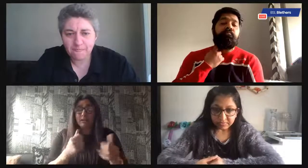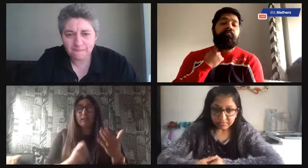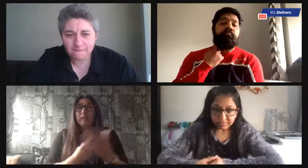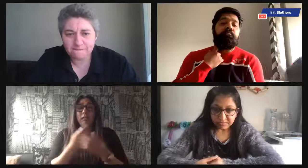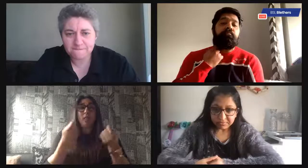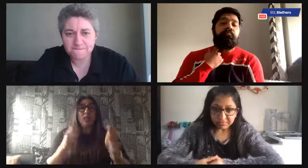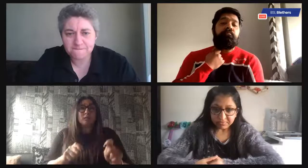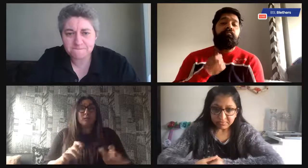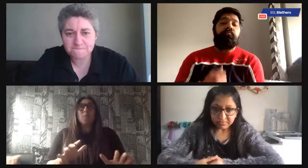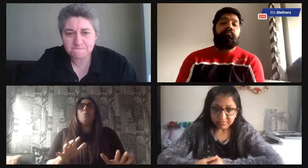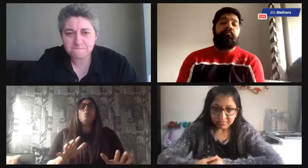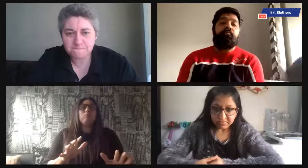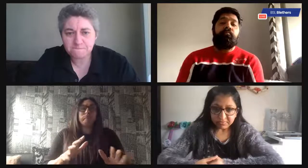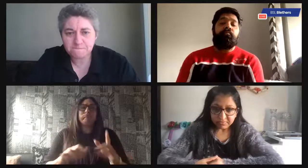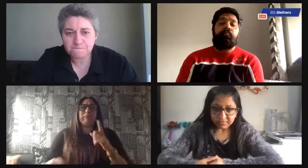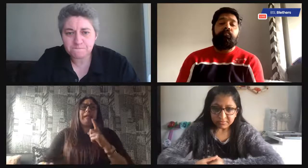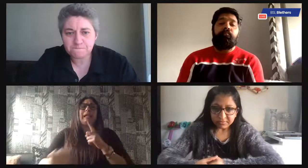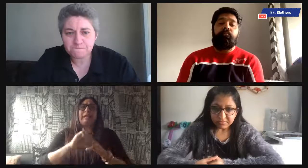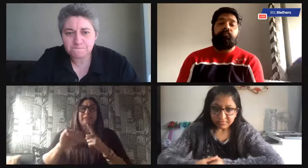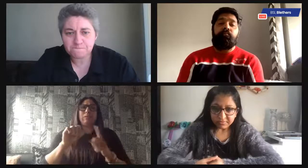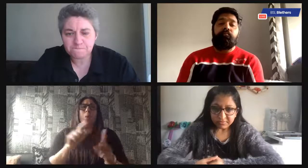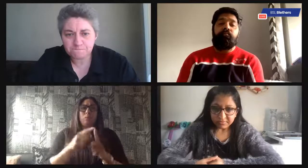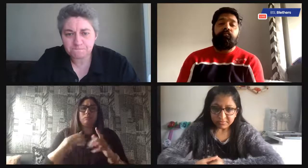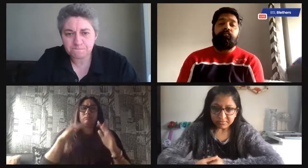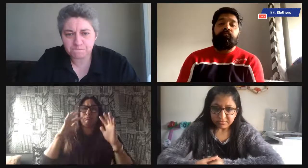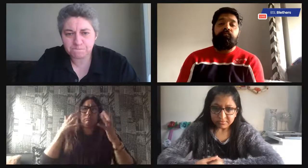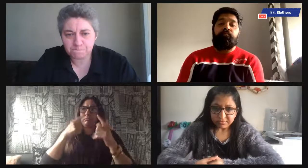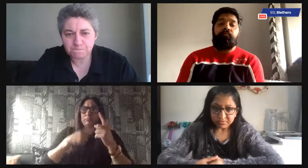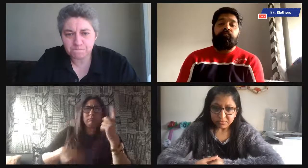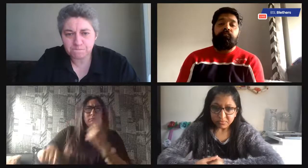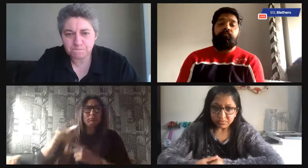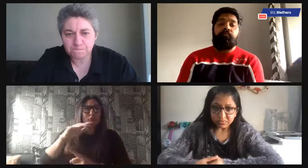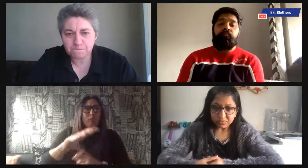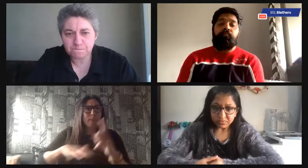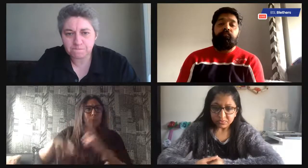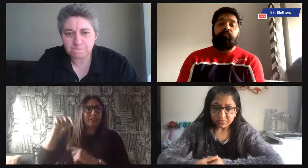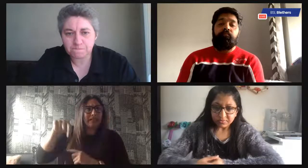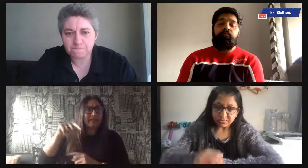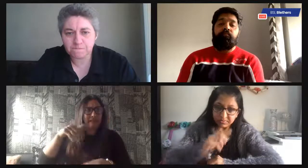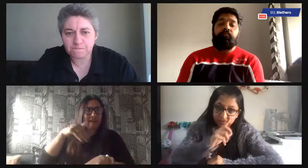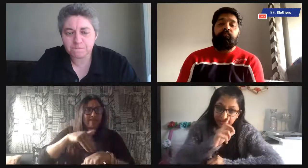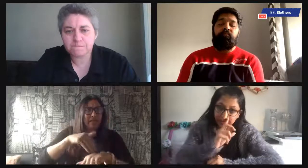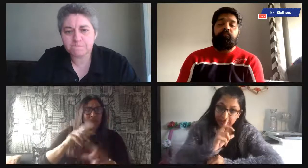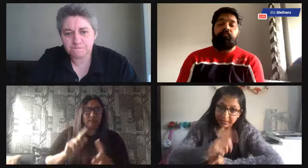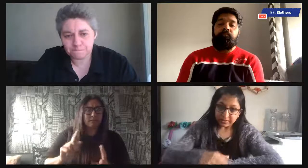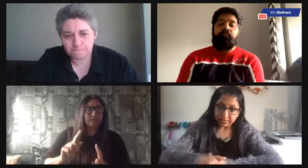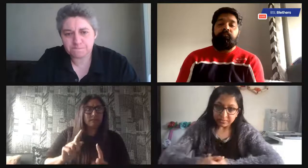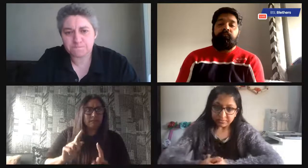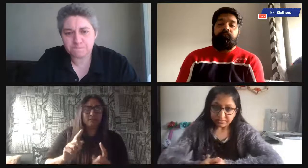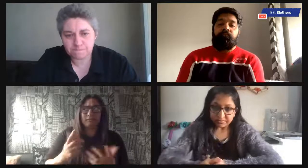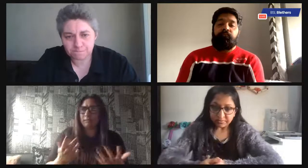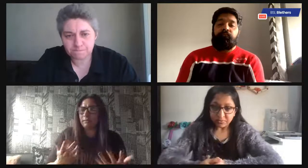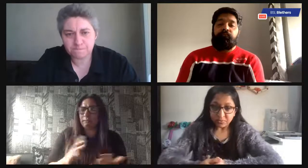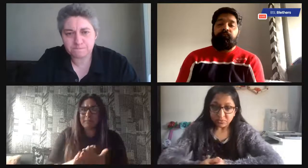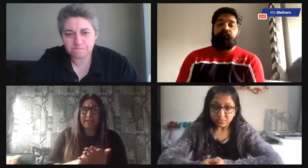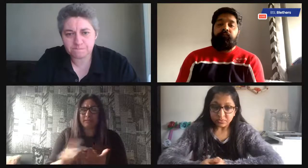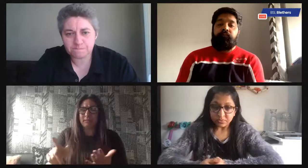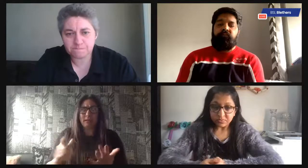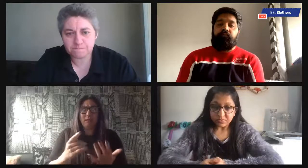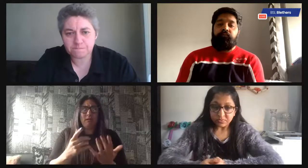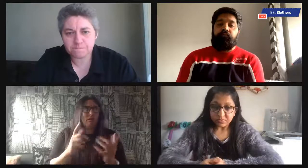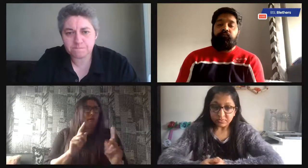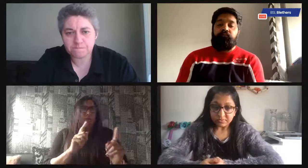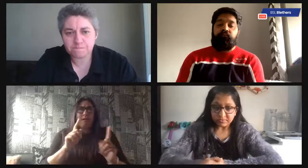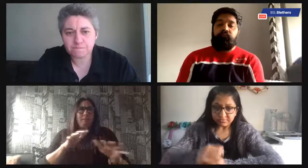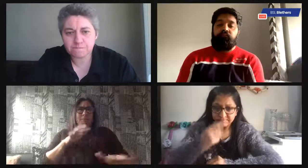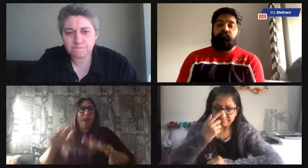Tasman's saying, well, yes, honestly, Avril, everything was just going amazingly up to then. And then after that,